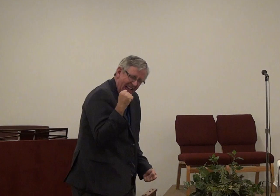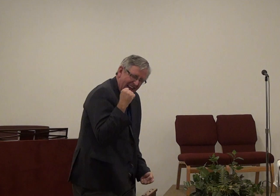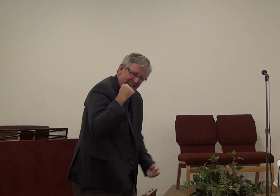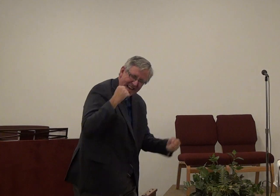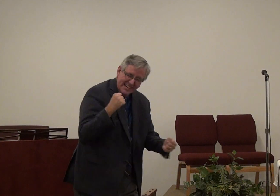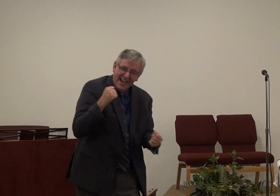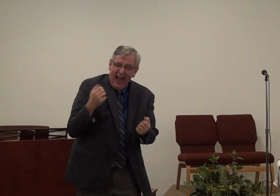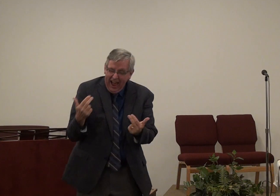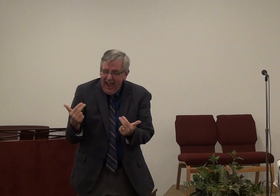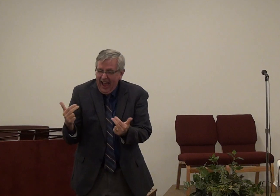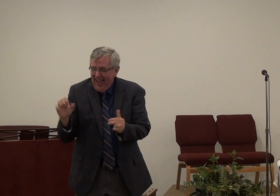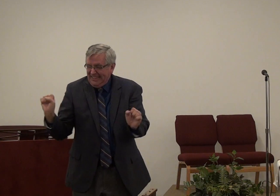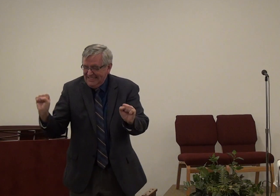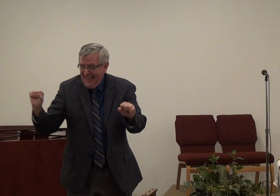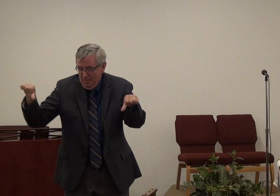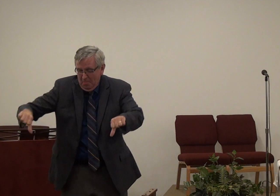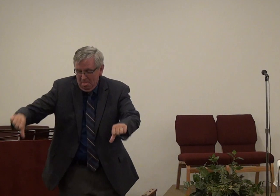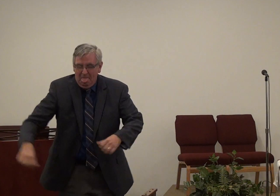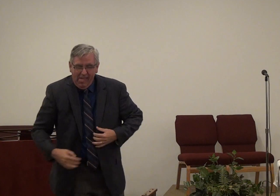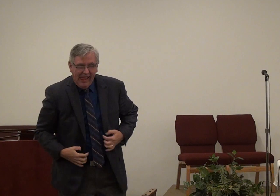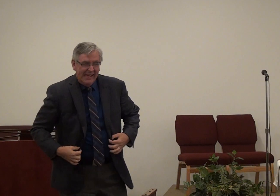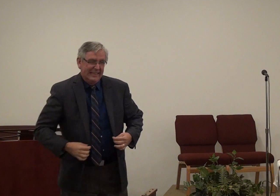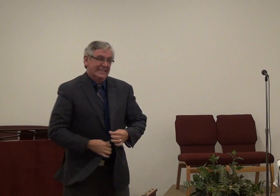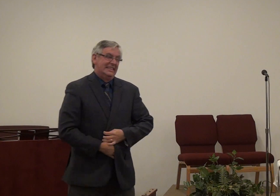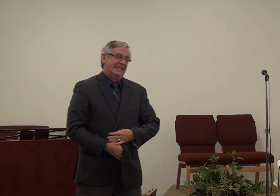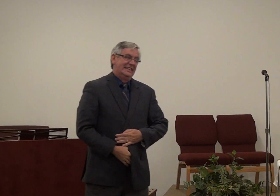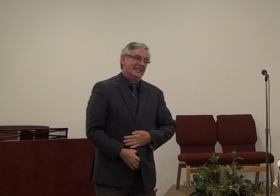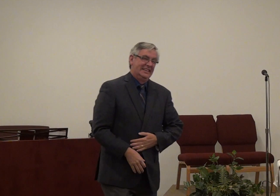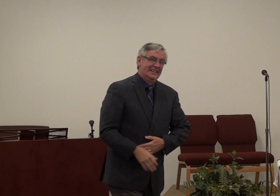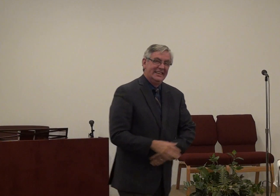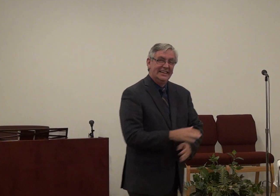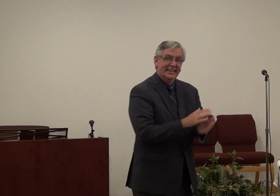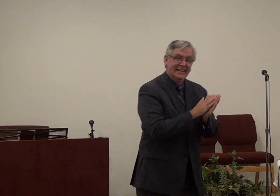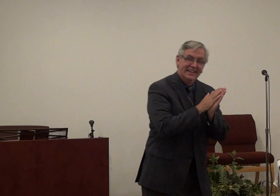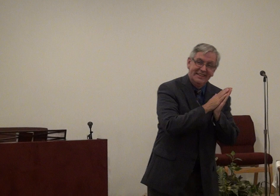Bowl this year. Yes, we're going to get it. Seattle's going down.